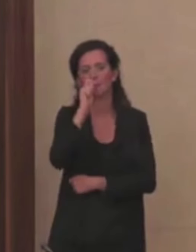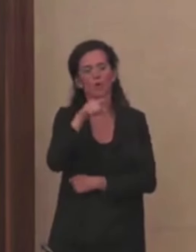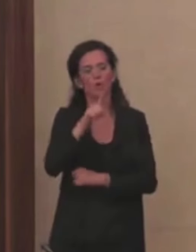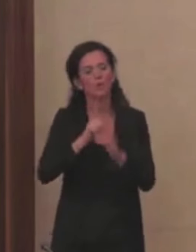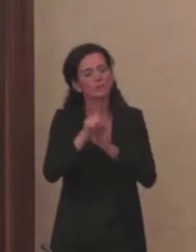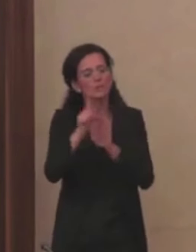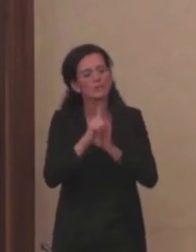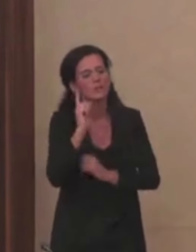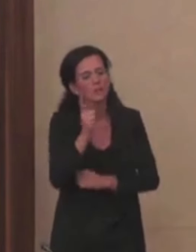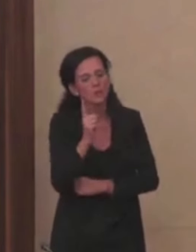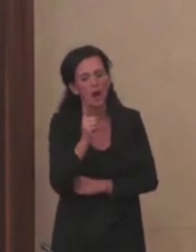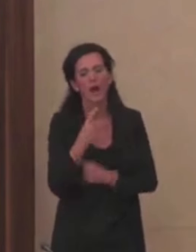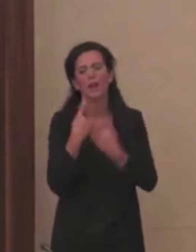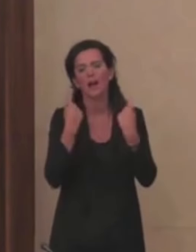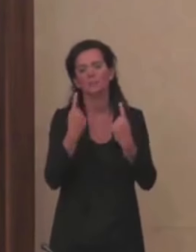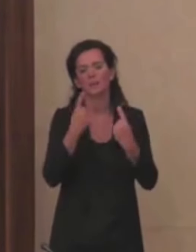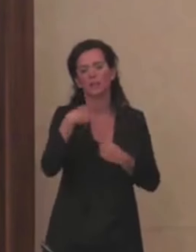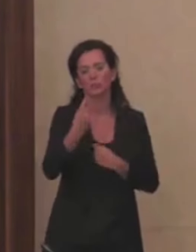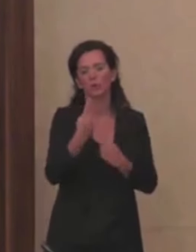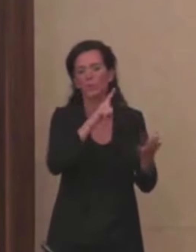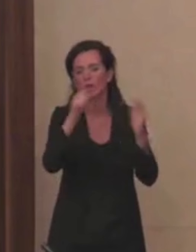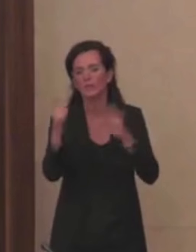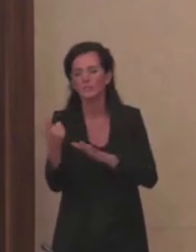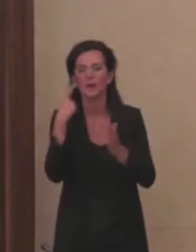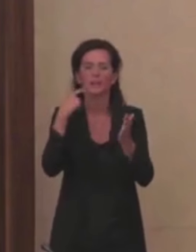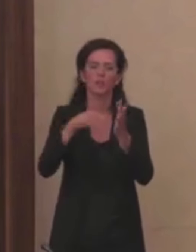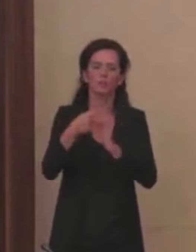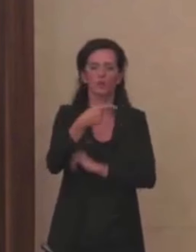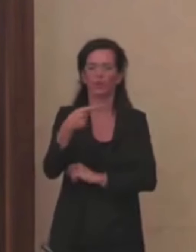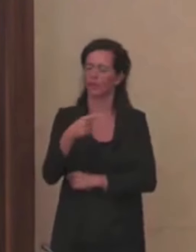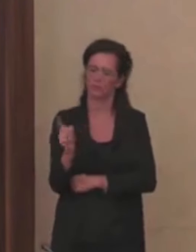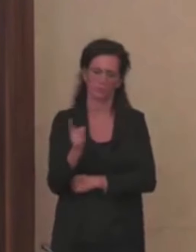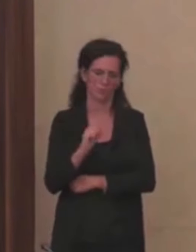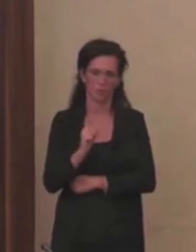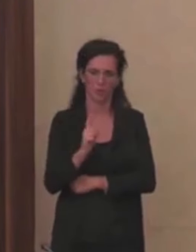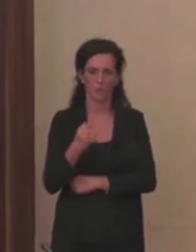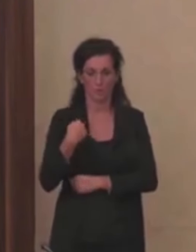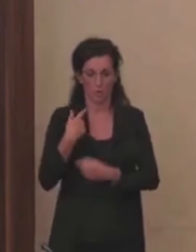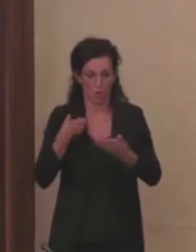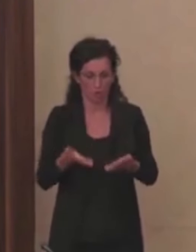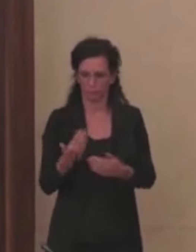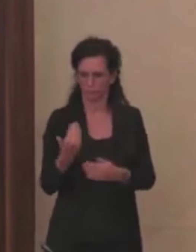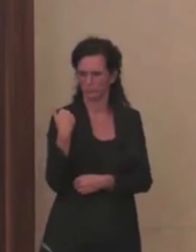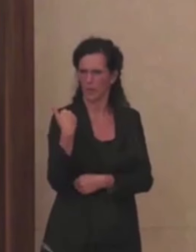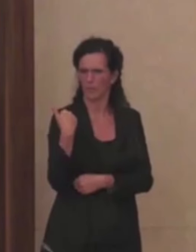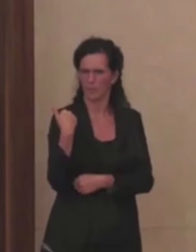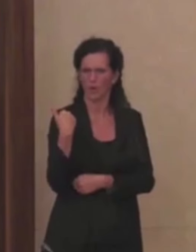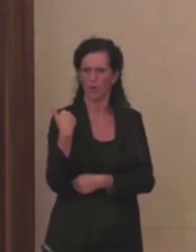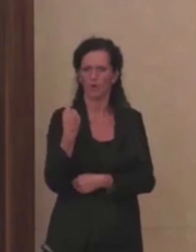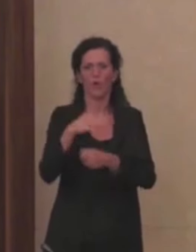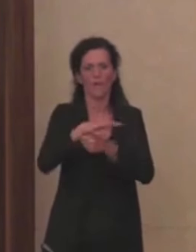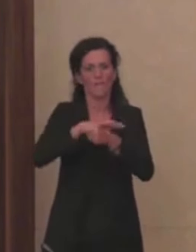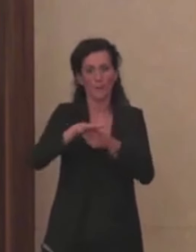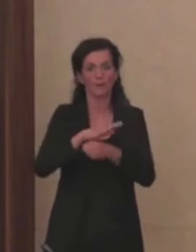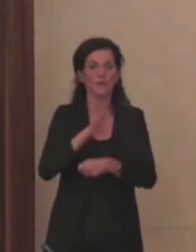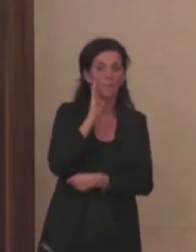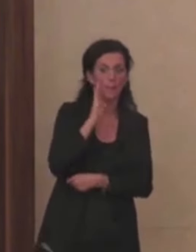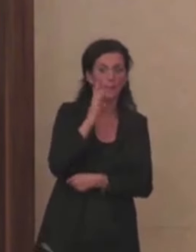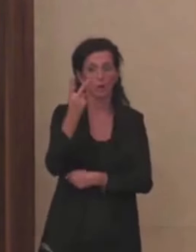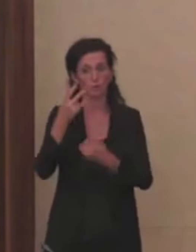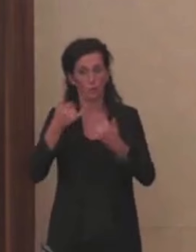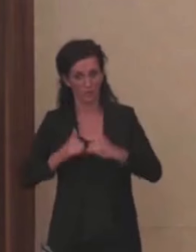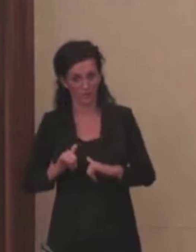get the result of the test to say whether they're positive or not. Recently, I had